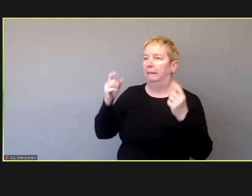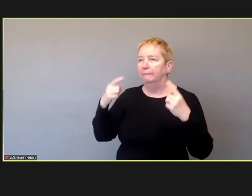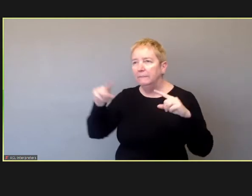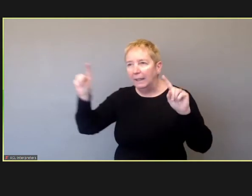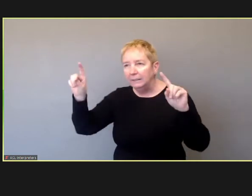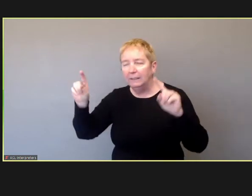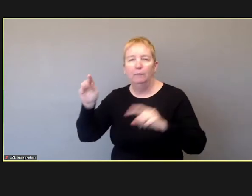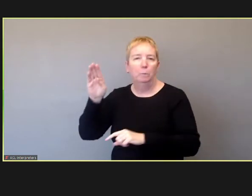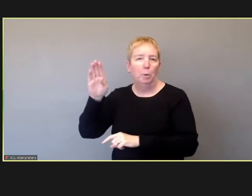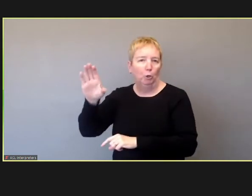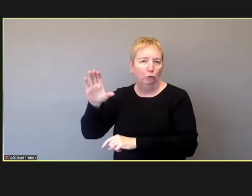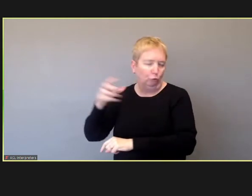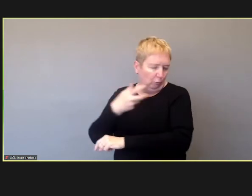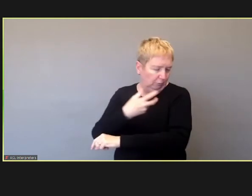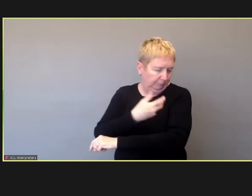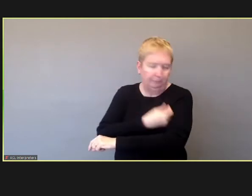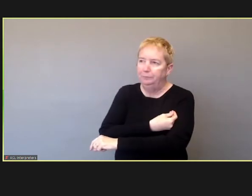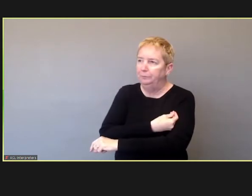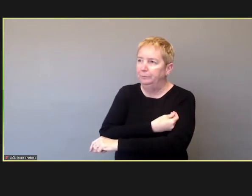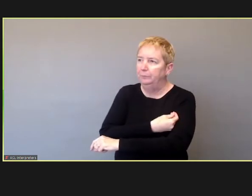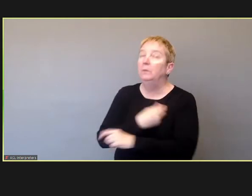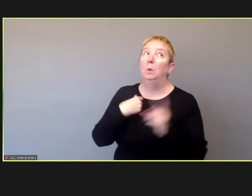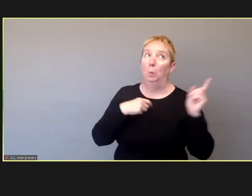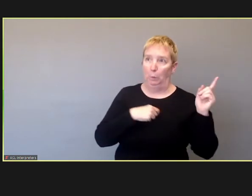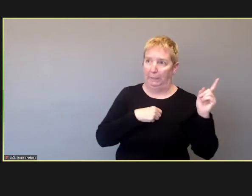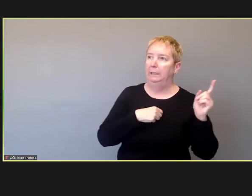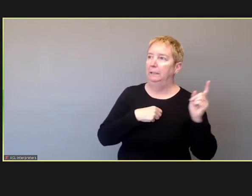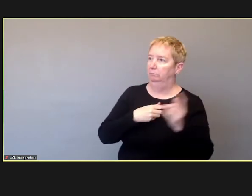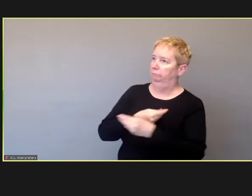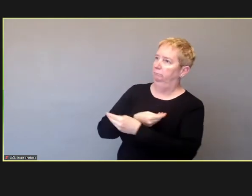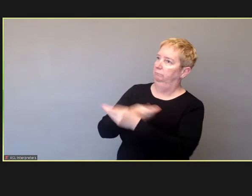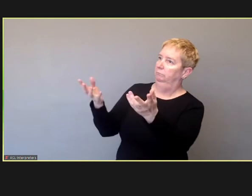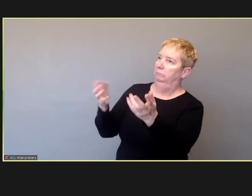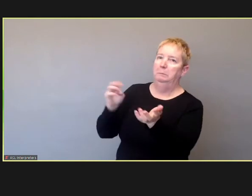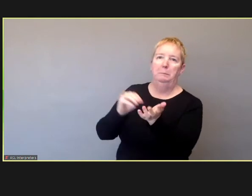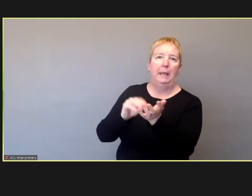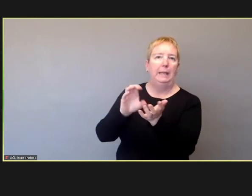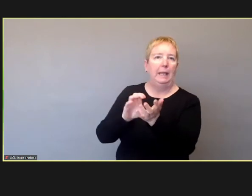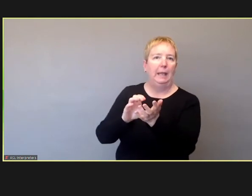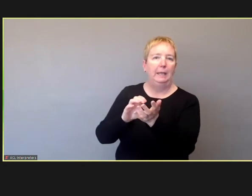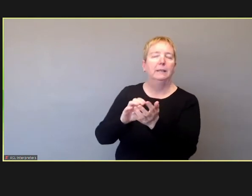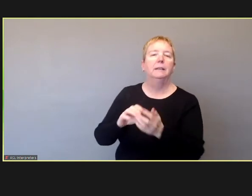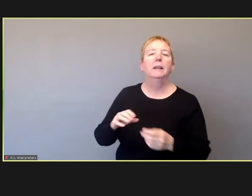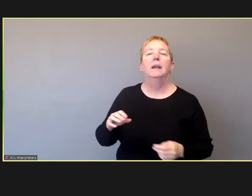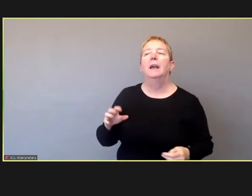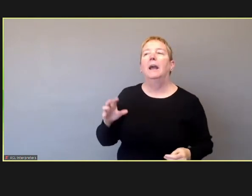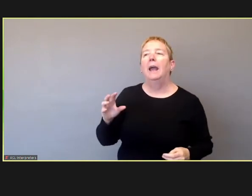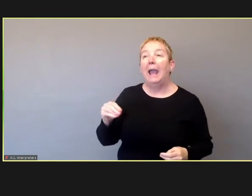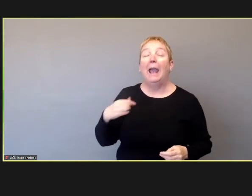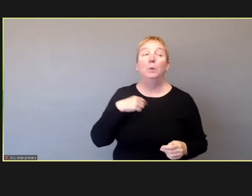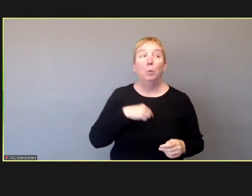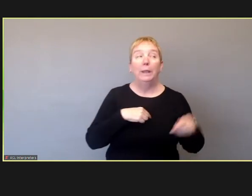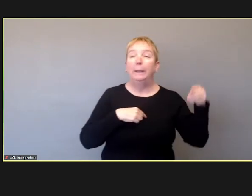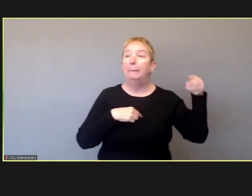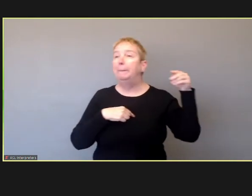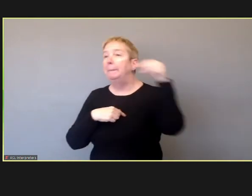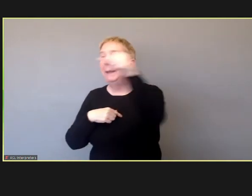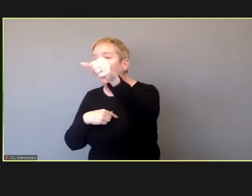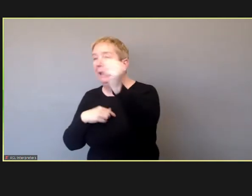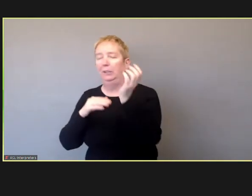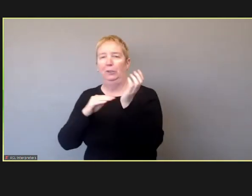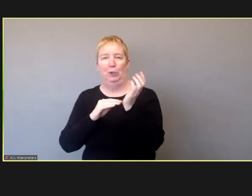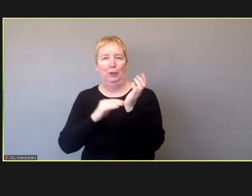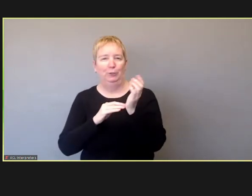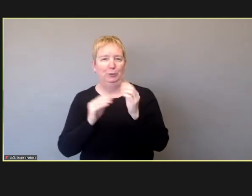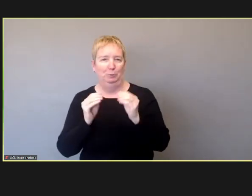device. And we introduced that as a benefit. Then we increased the payment so the providers would go through the